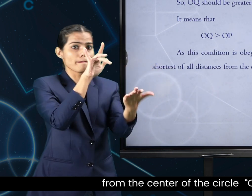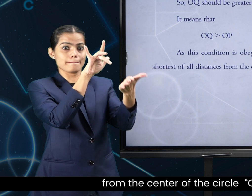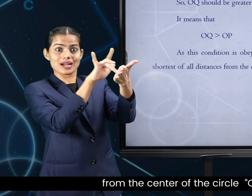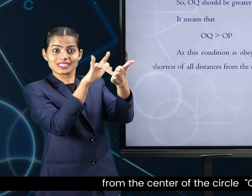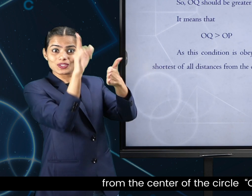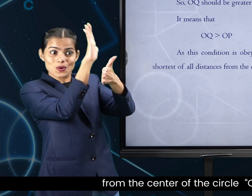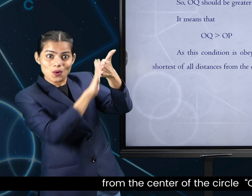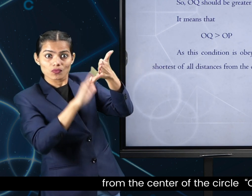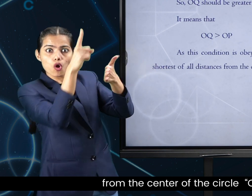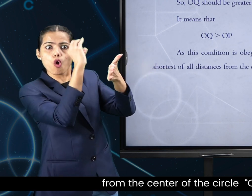XY.